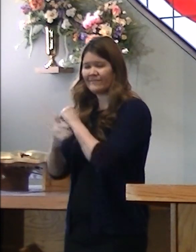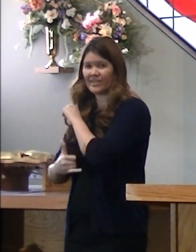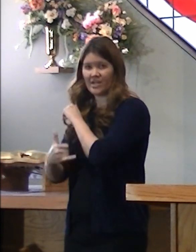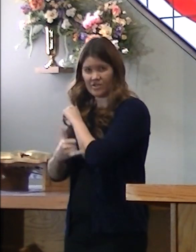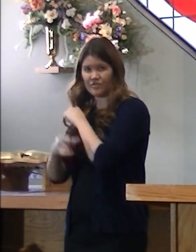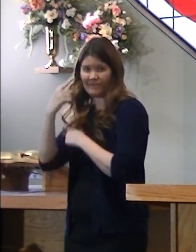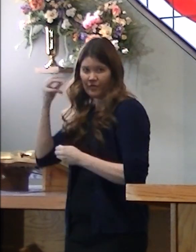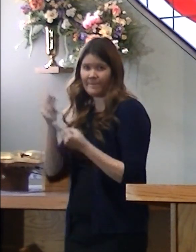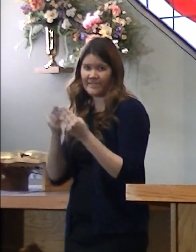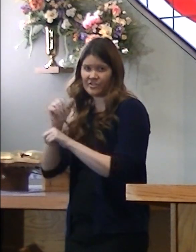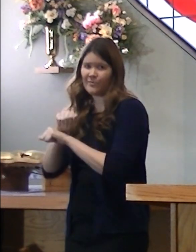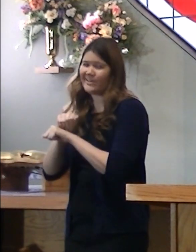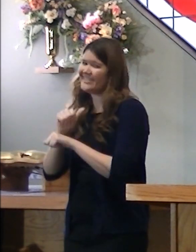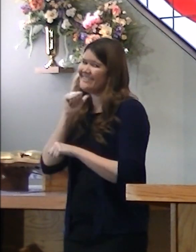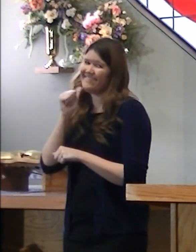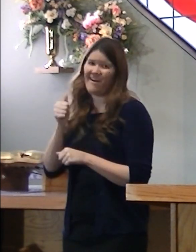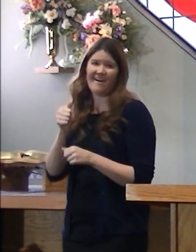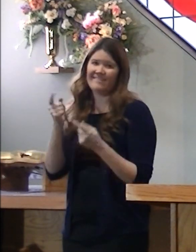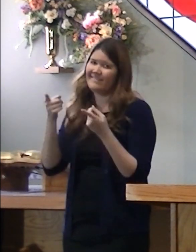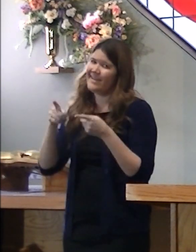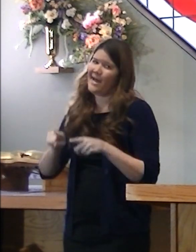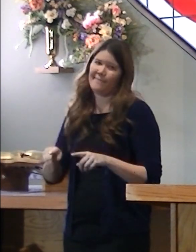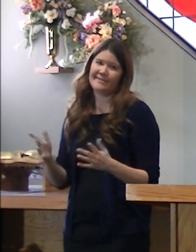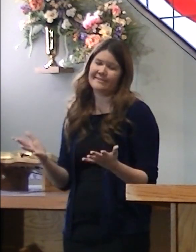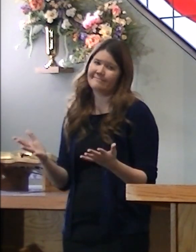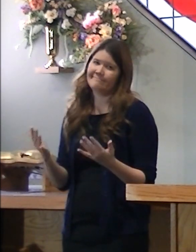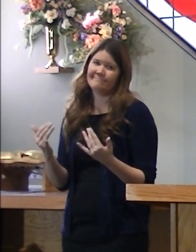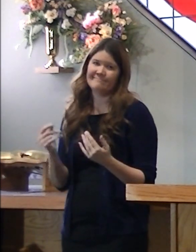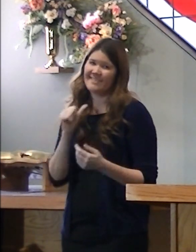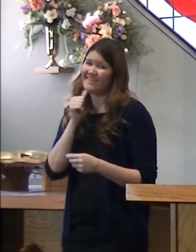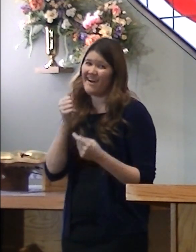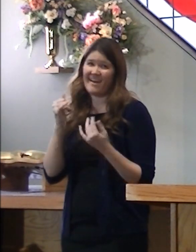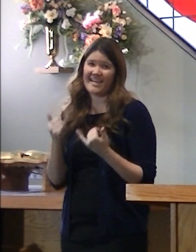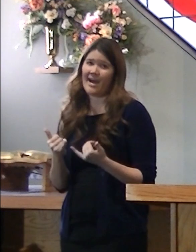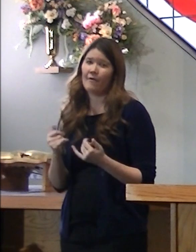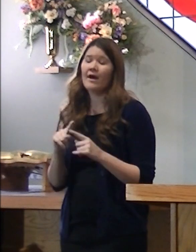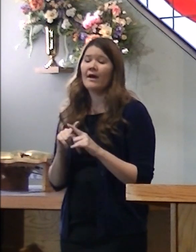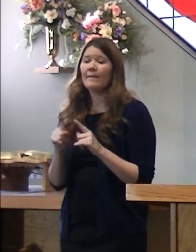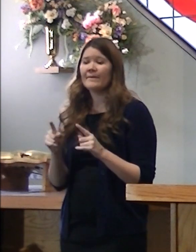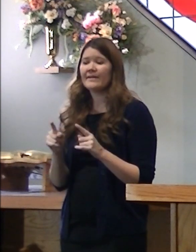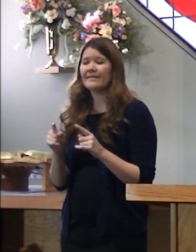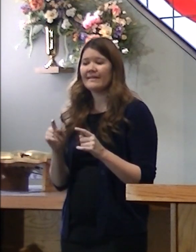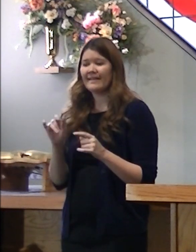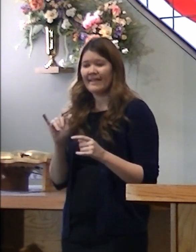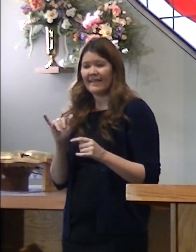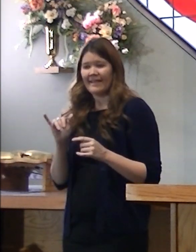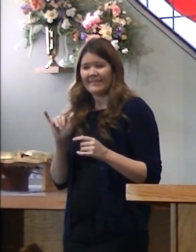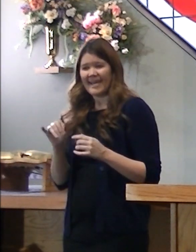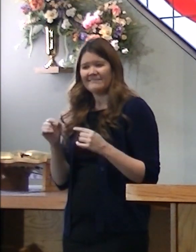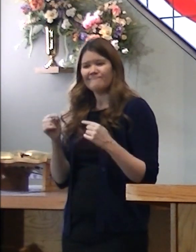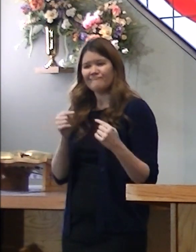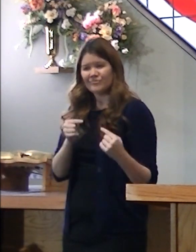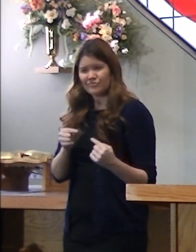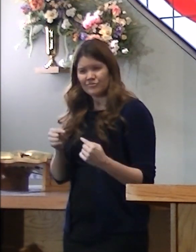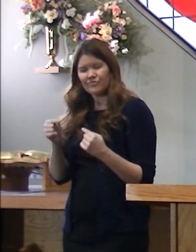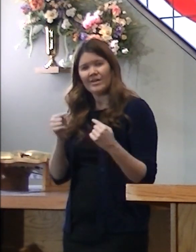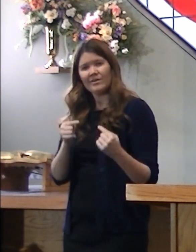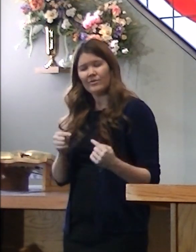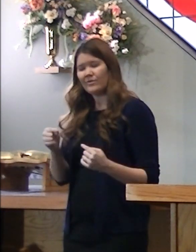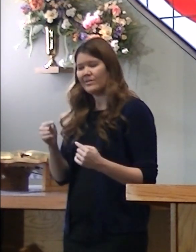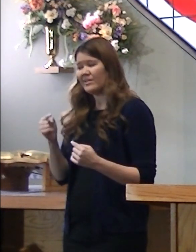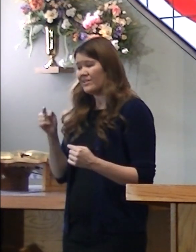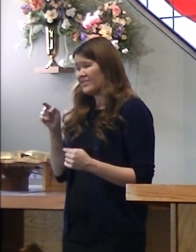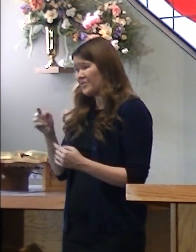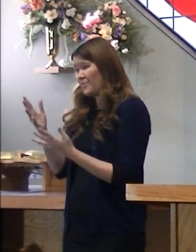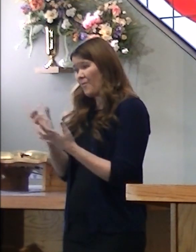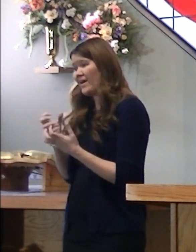to do mission work is out of the question. But still, there's that tension I'm talking about. Because on the one hand, you want